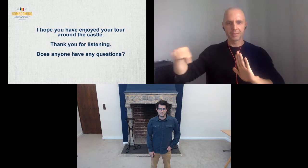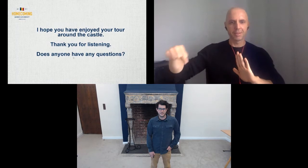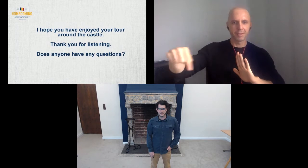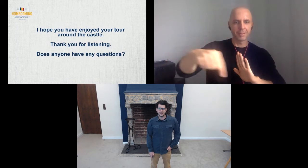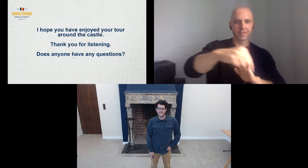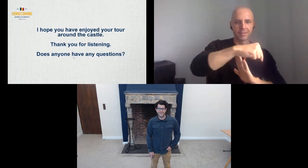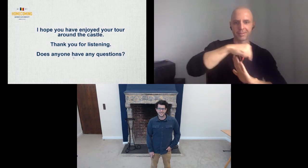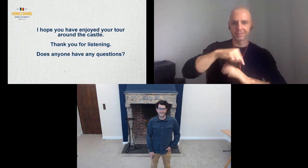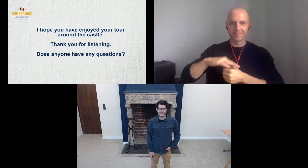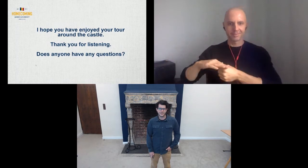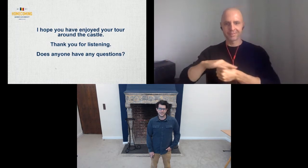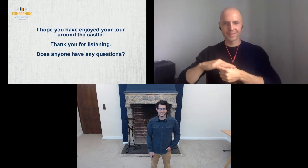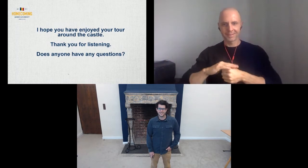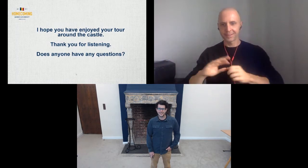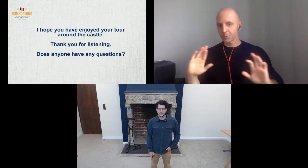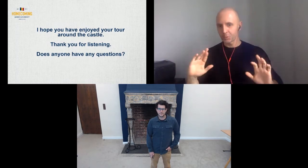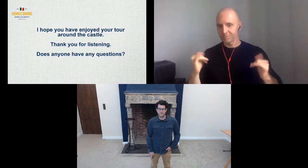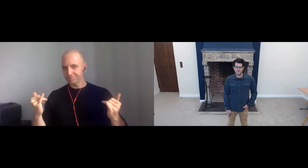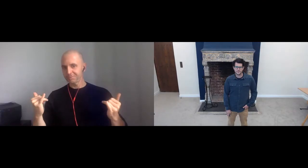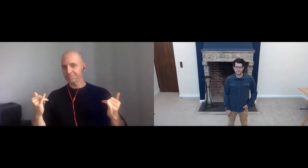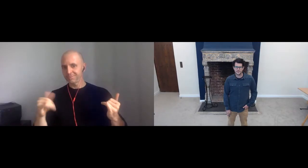yeah, please feel free to ask any questions.